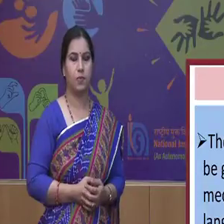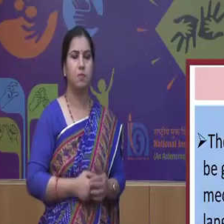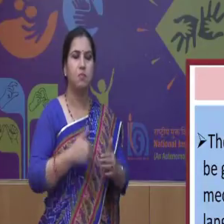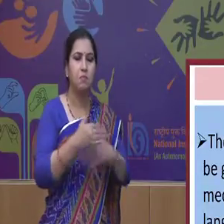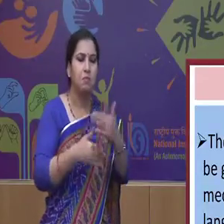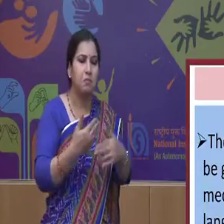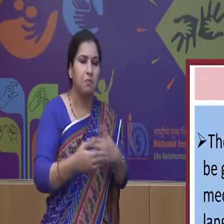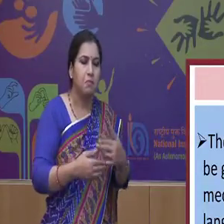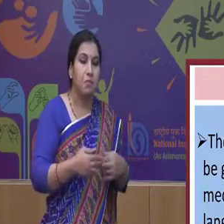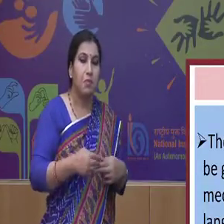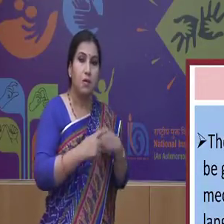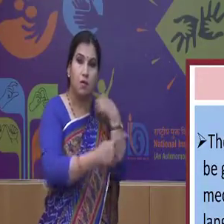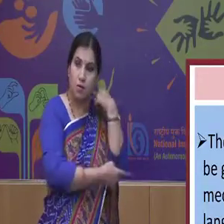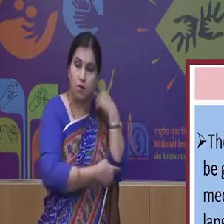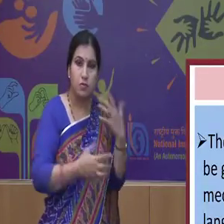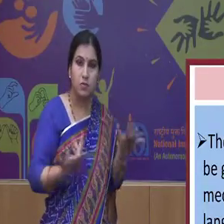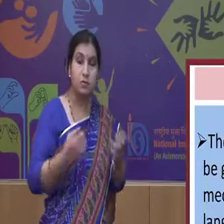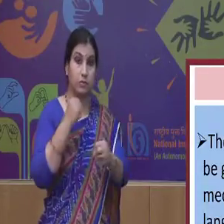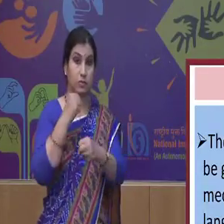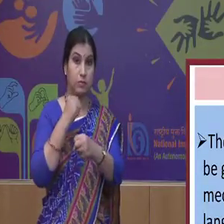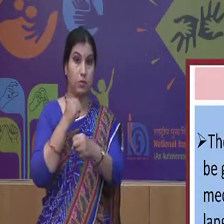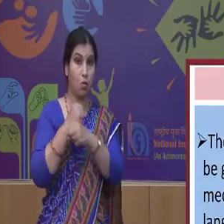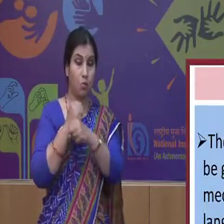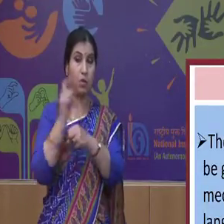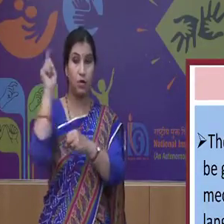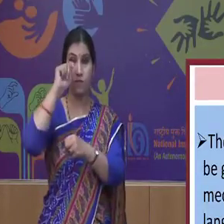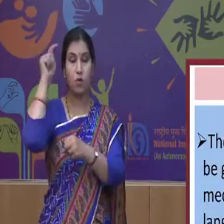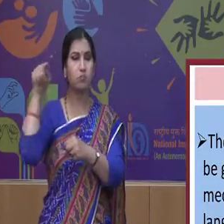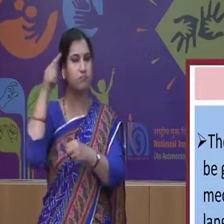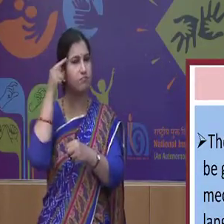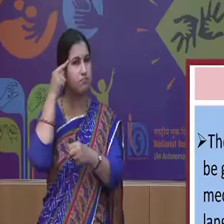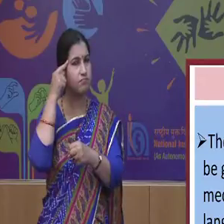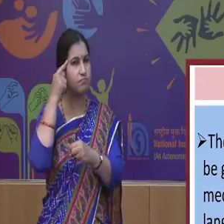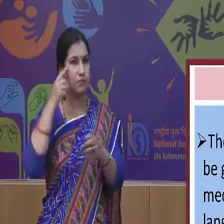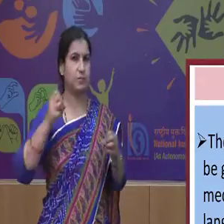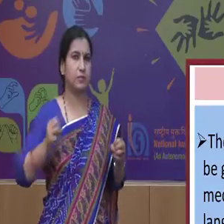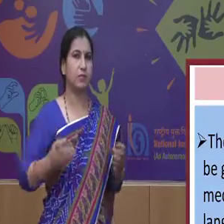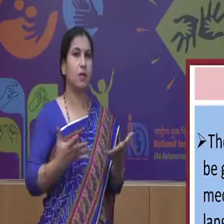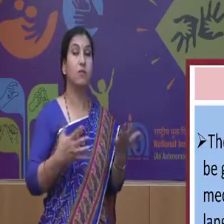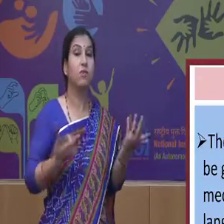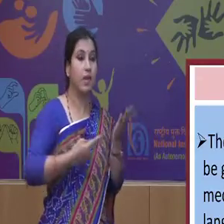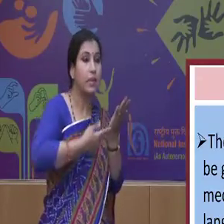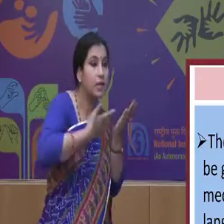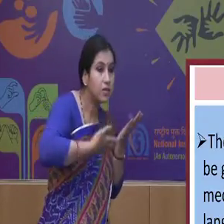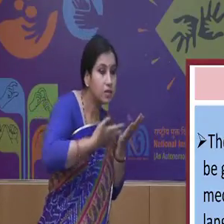Finally, the British government decided to start the policy of teaching Western